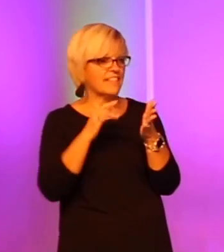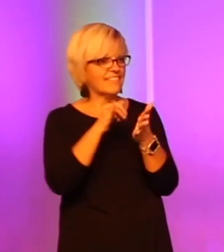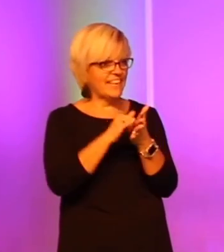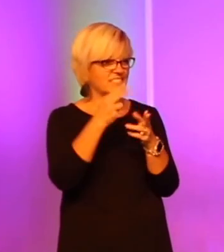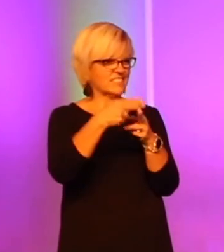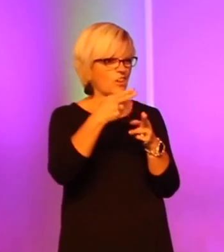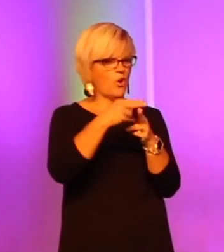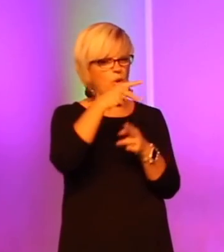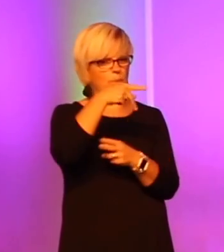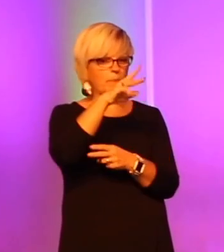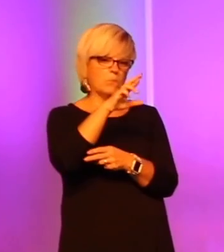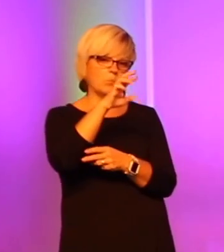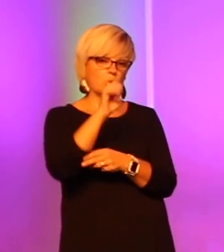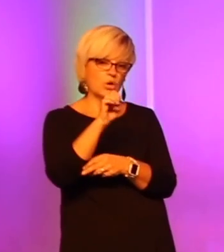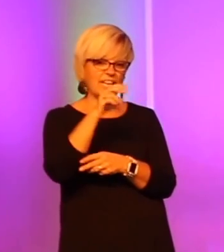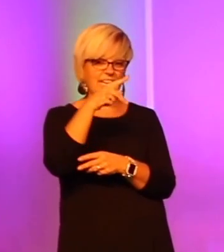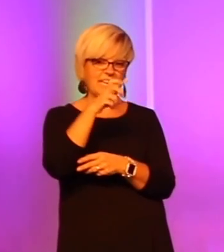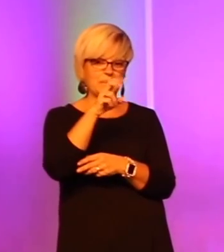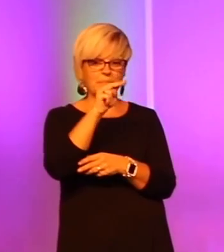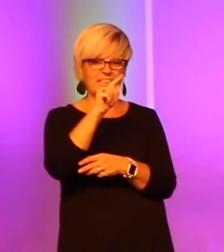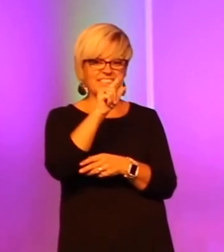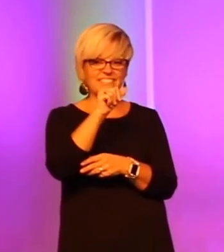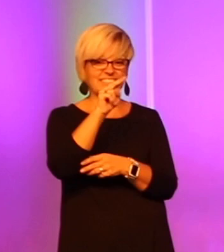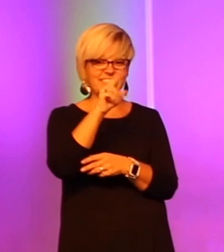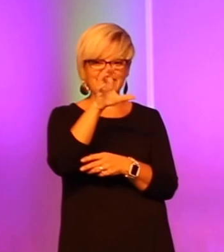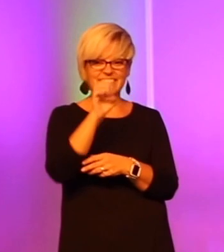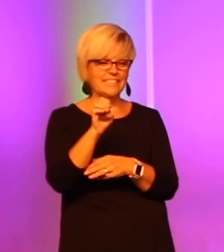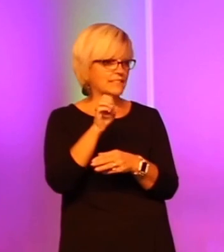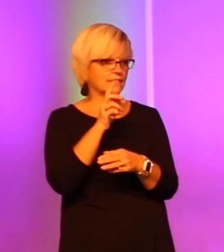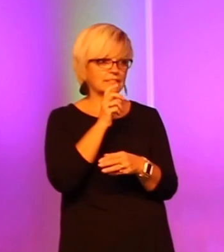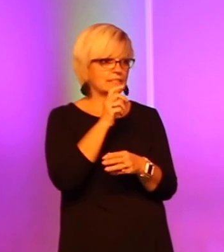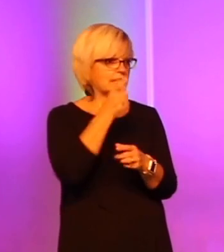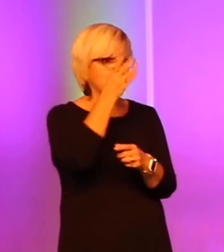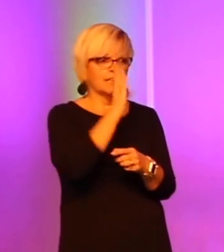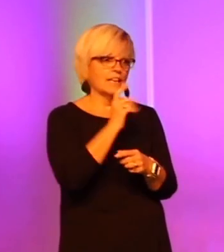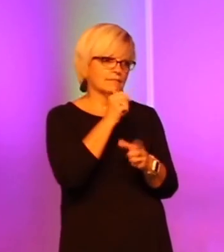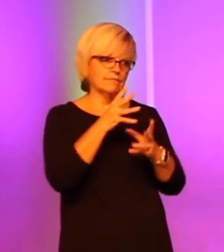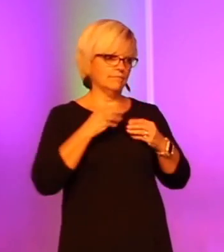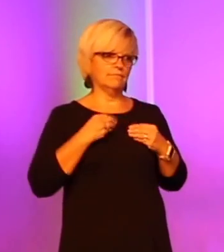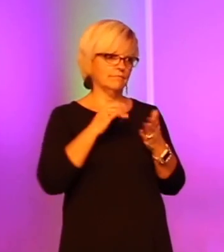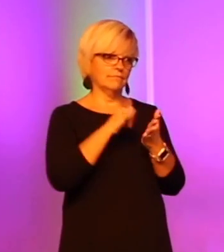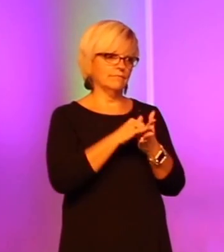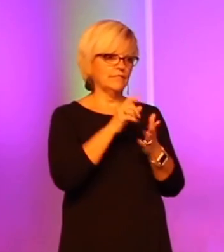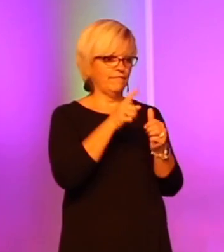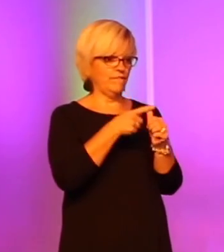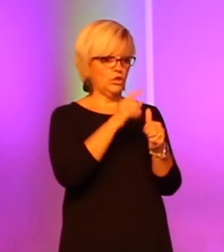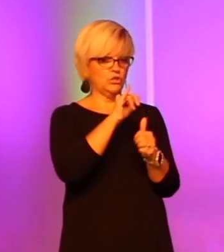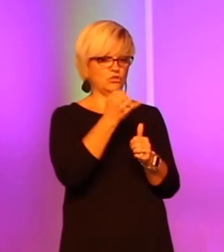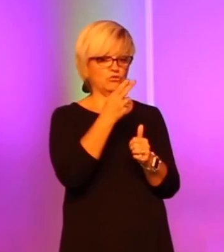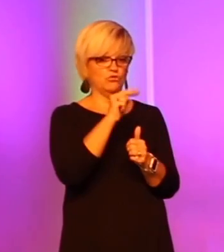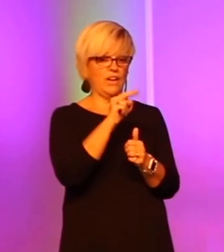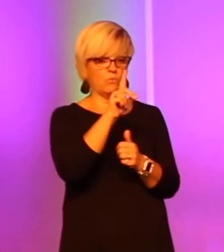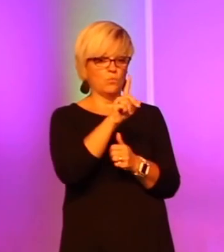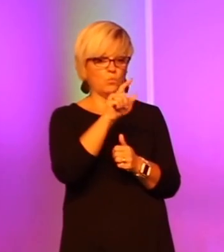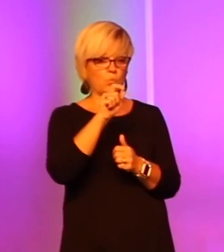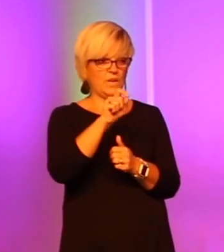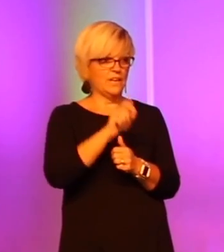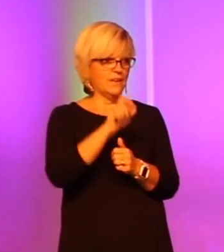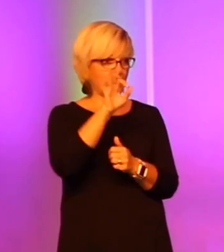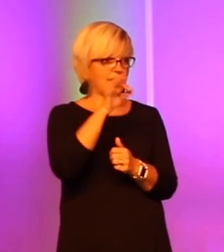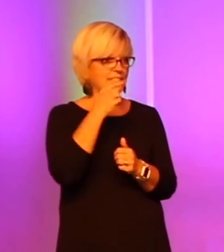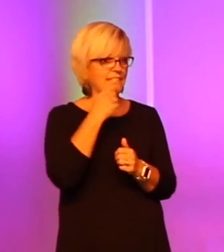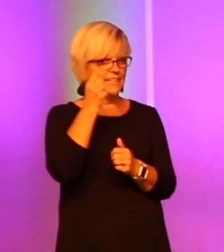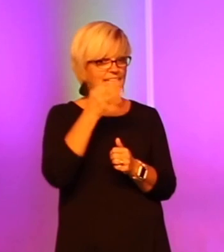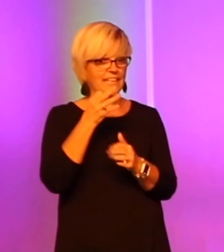That's prepentance. God doesn't work that way. 1 John 1:9 says, if we confess our sin, God's faithful and